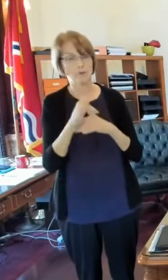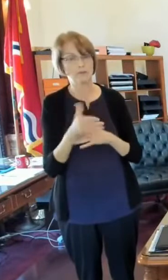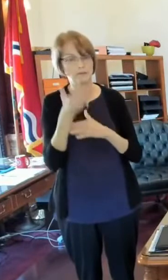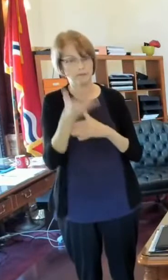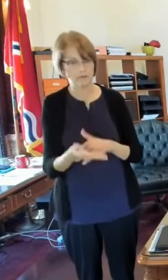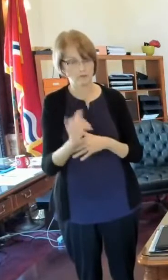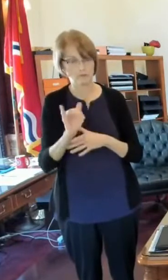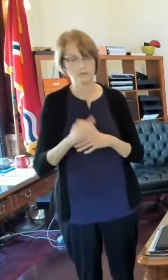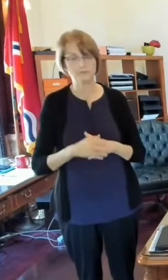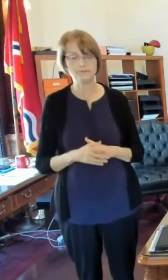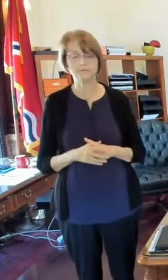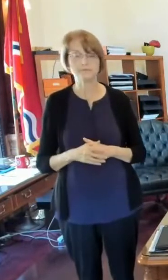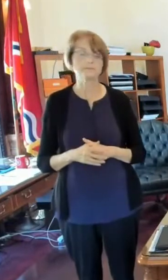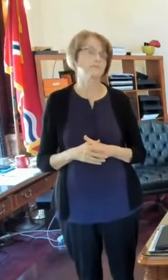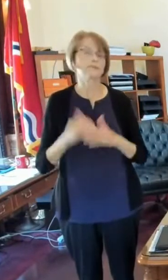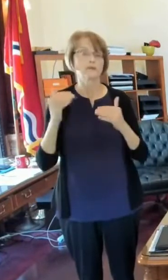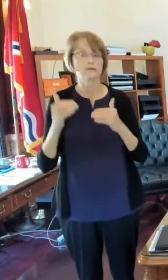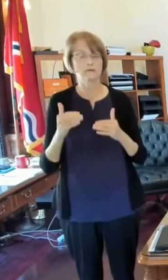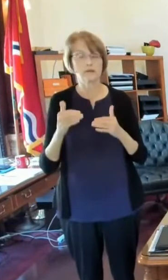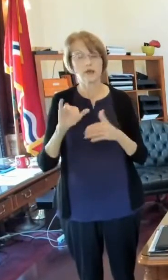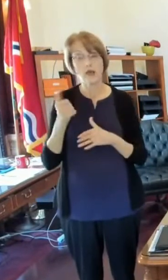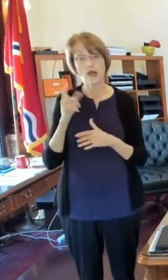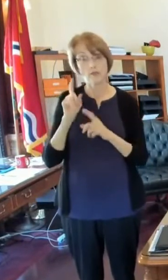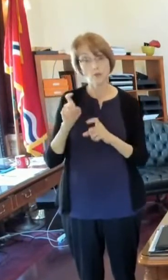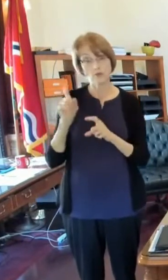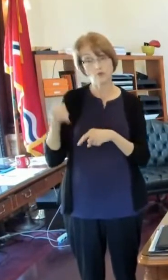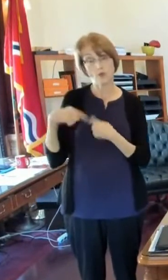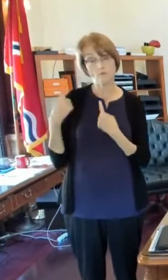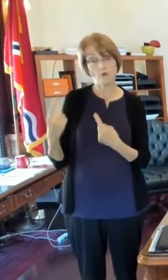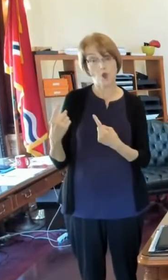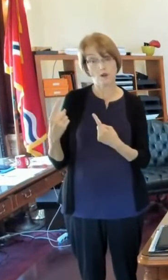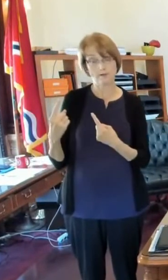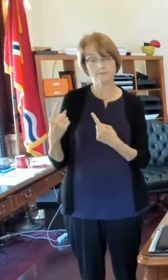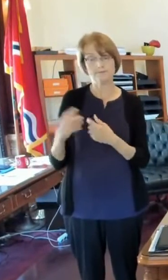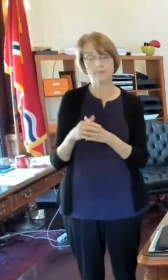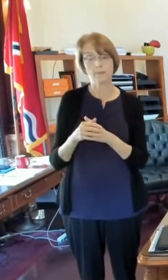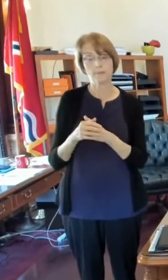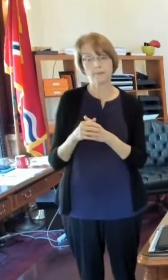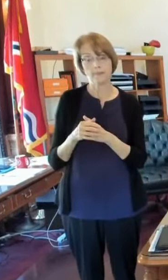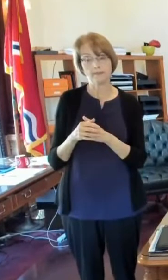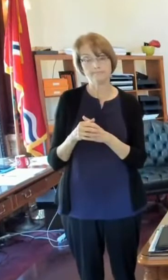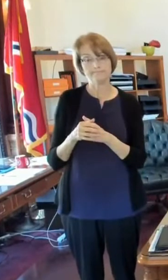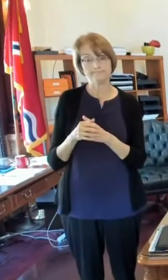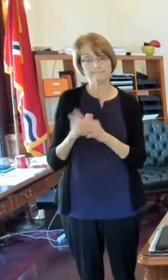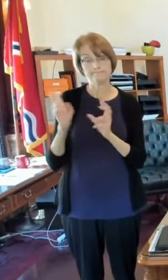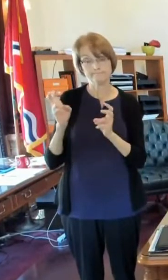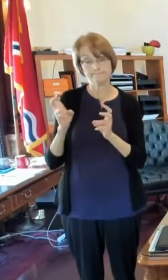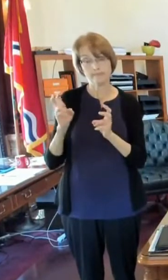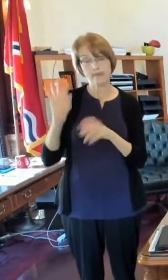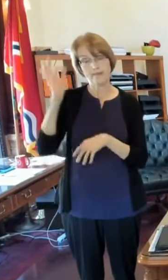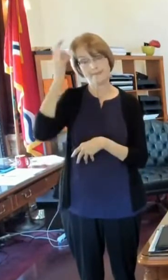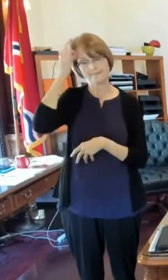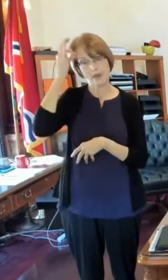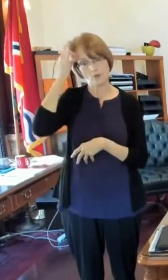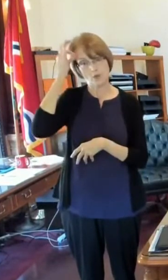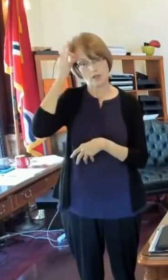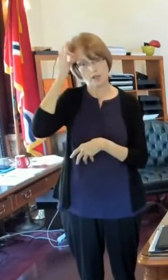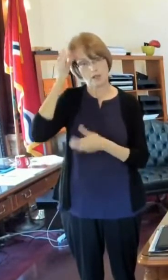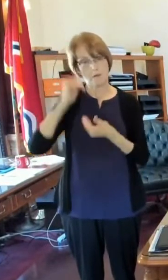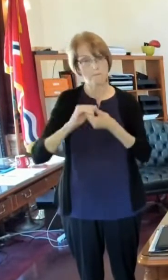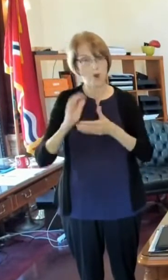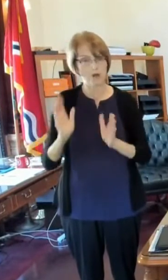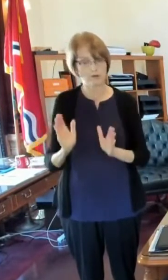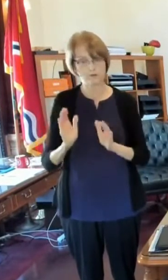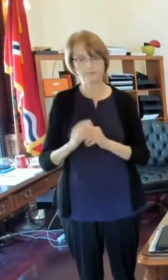there. So our other questions so far, Mayor, have to do with our federal partnership. Okay.